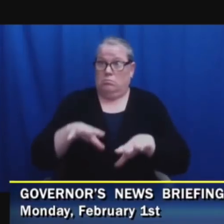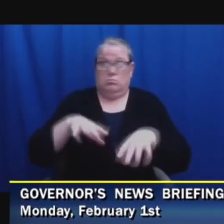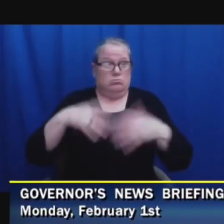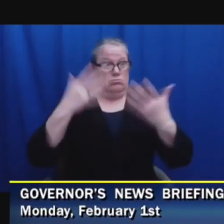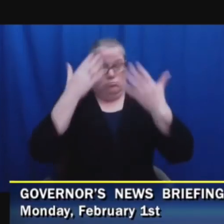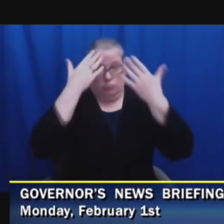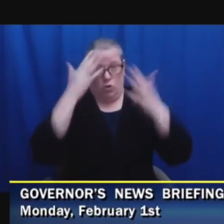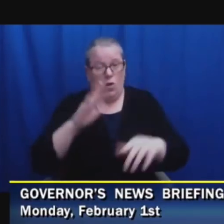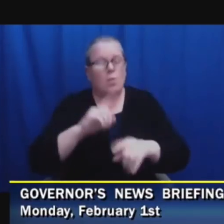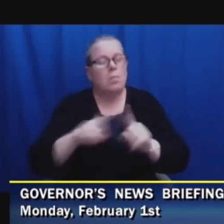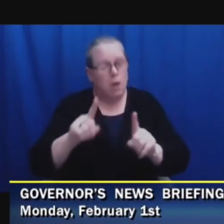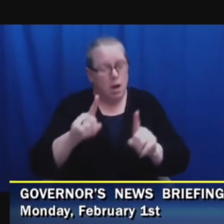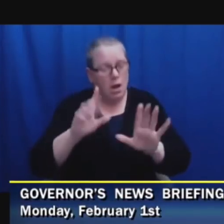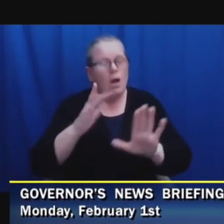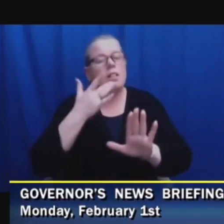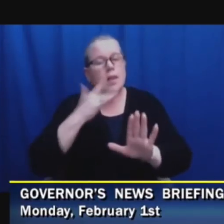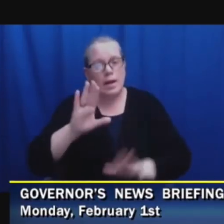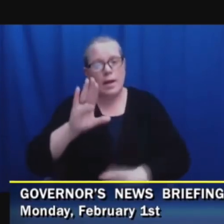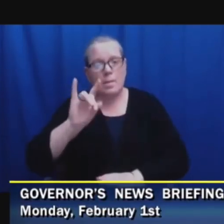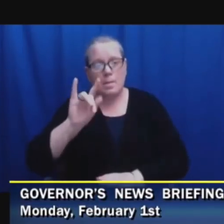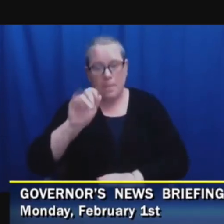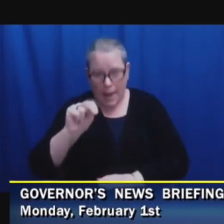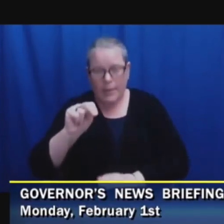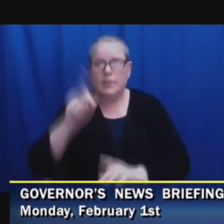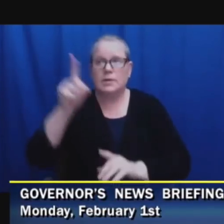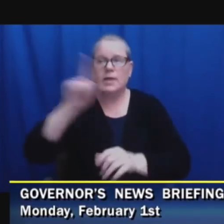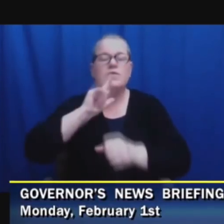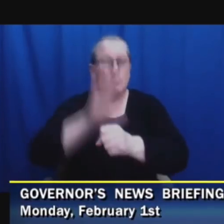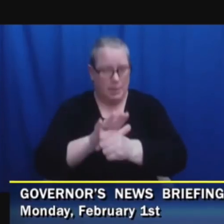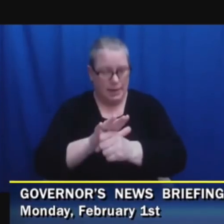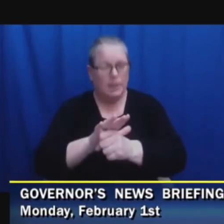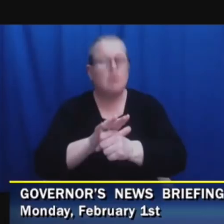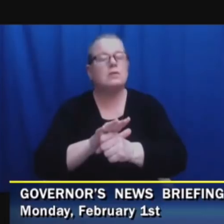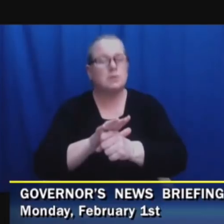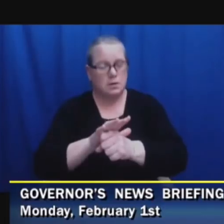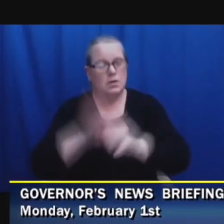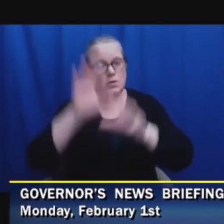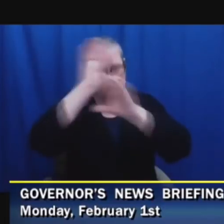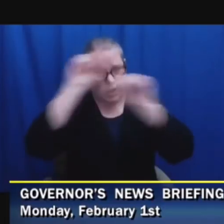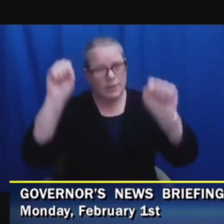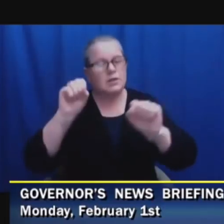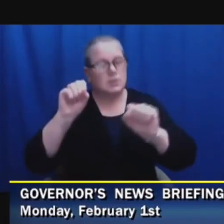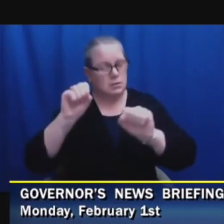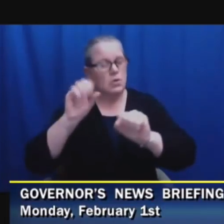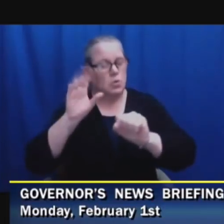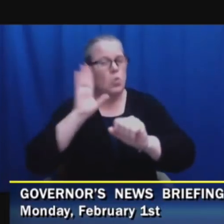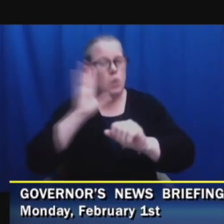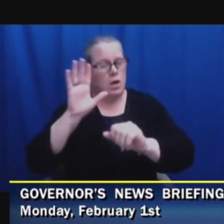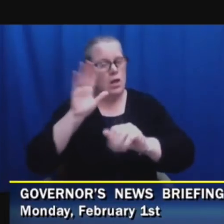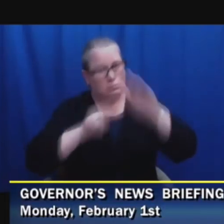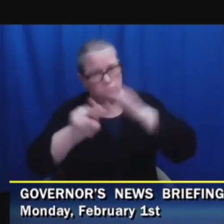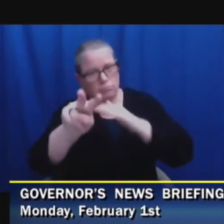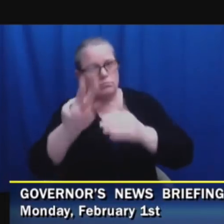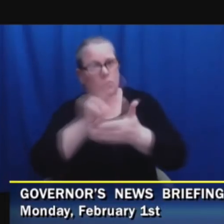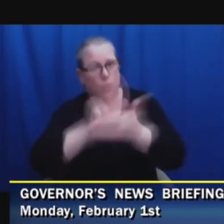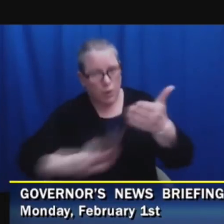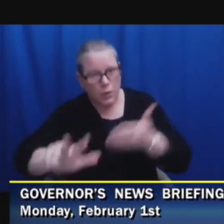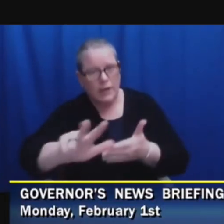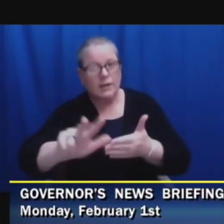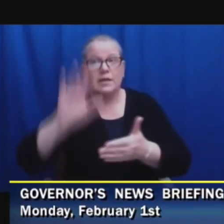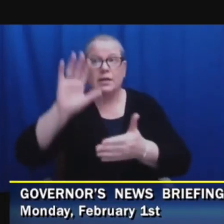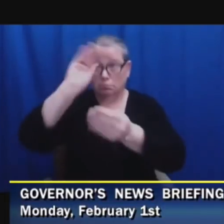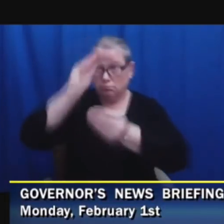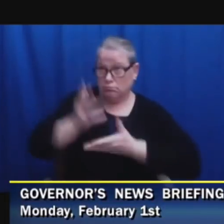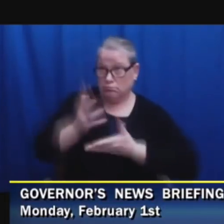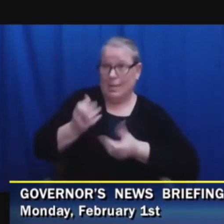Biden administration is committed to 3-week forecasts. I think that'll make things much better for everybody and enable us to give providers